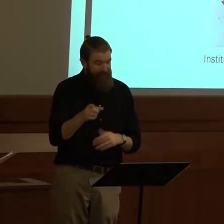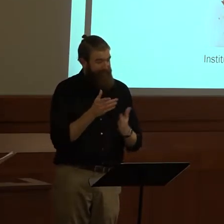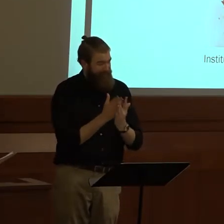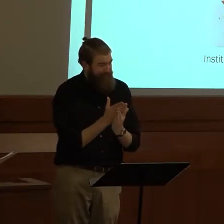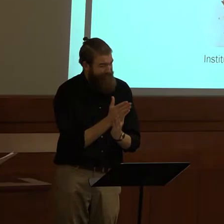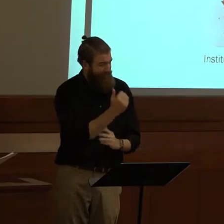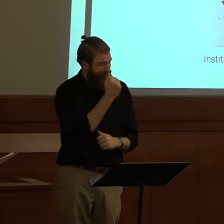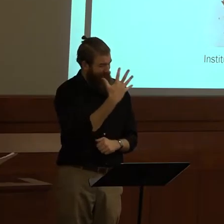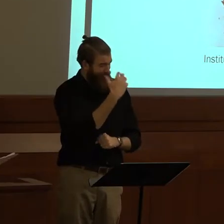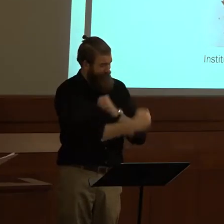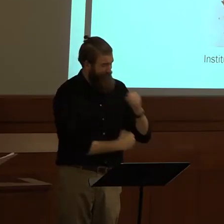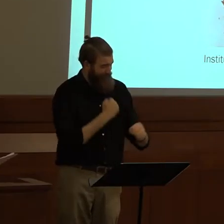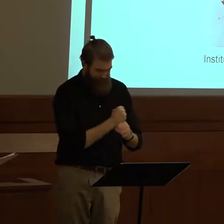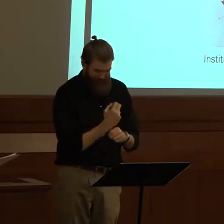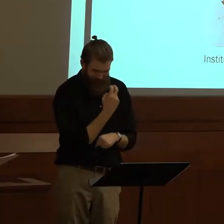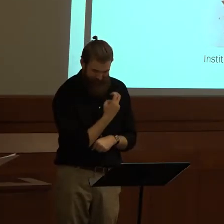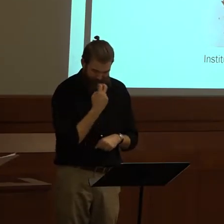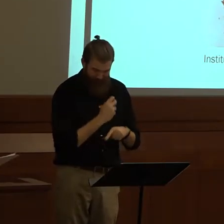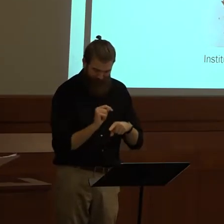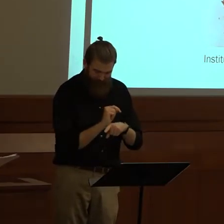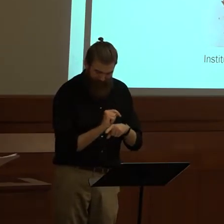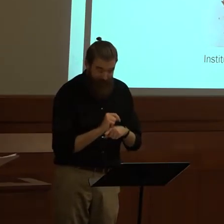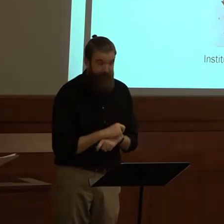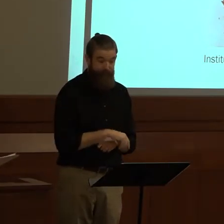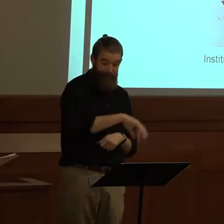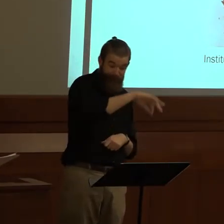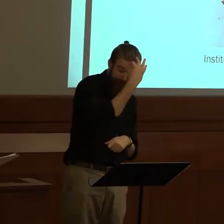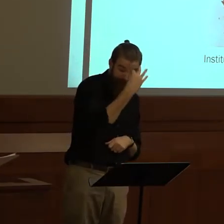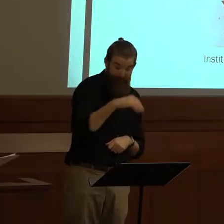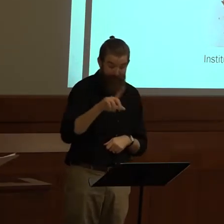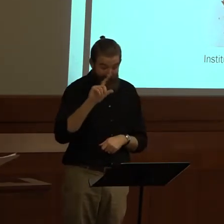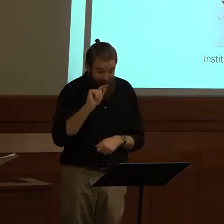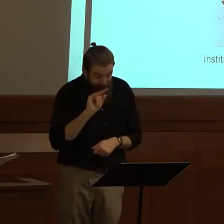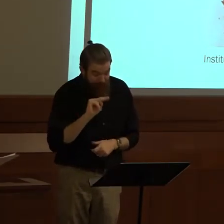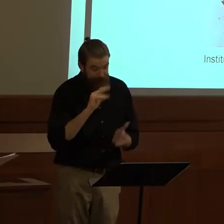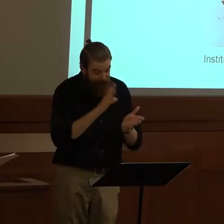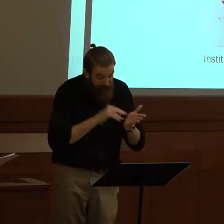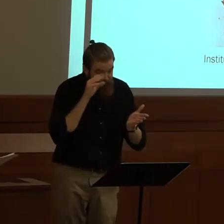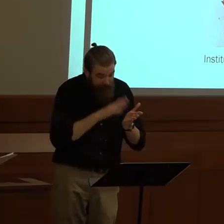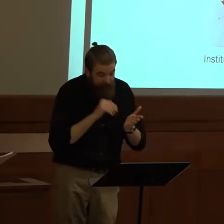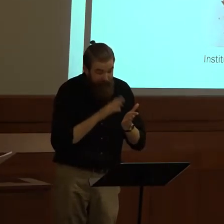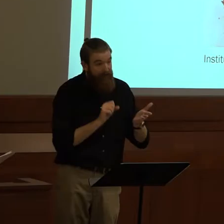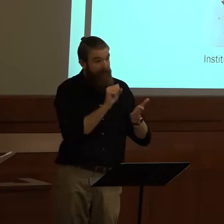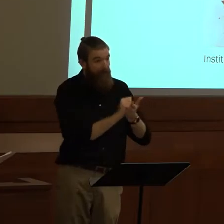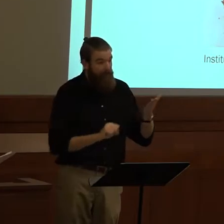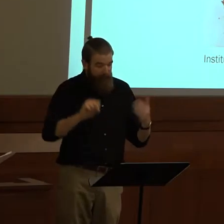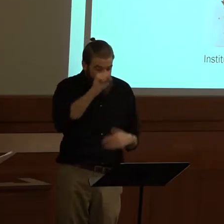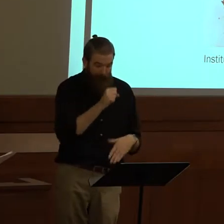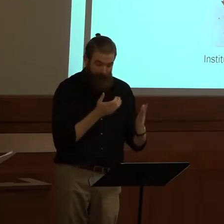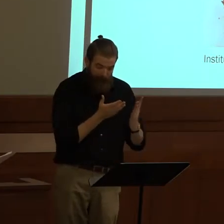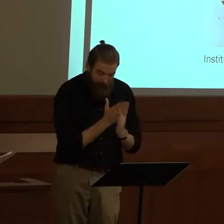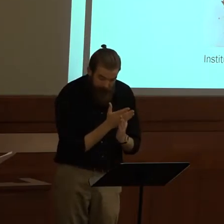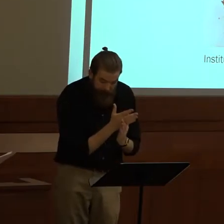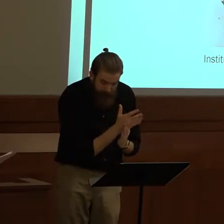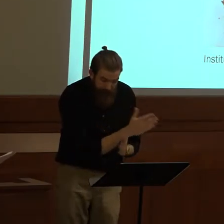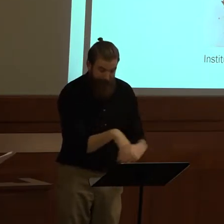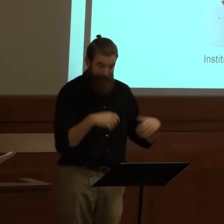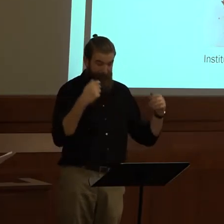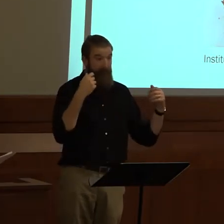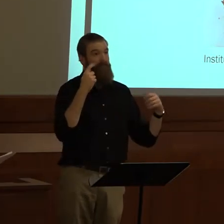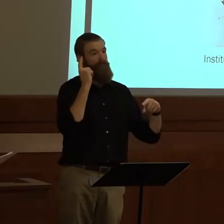in Rome considered whether or not a deaf man should serve as a priest. This was a